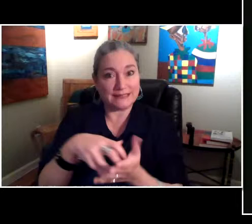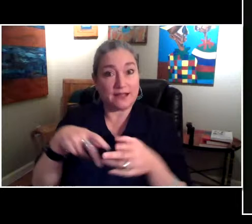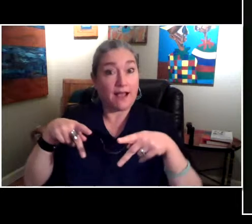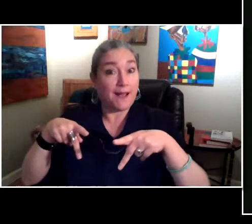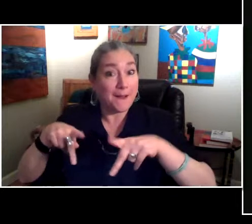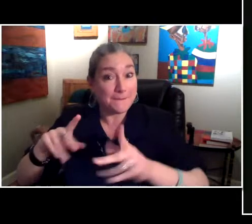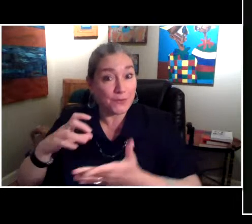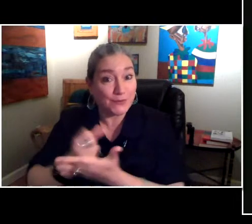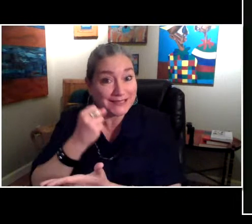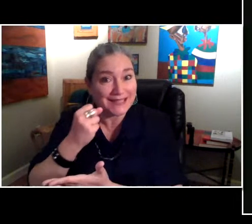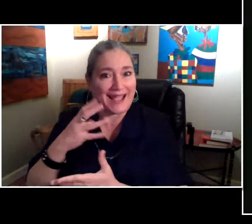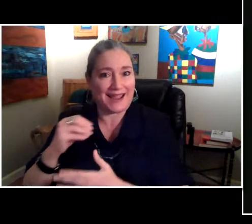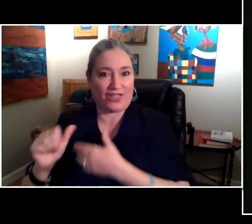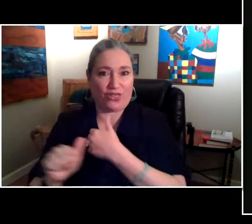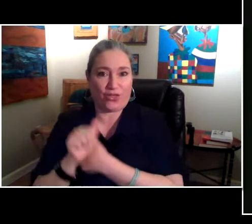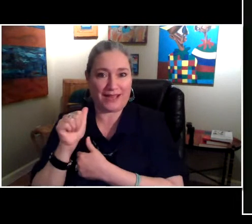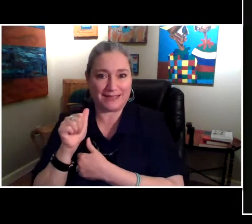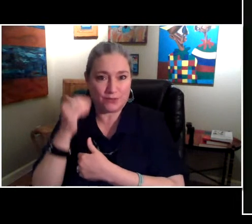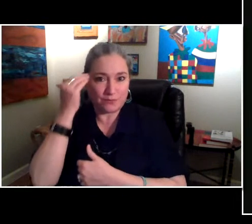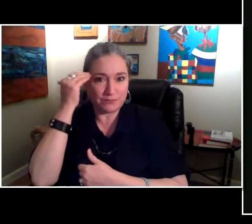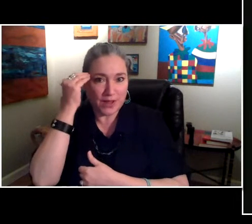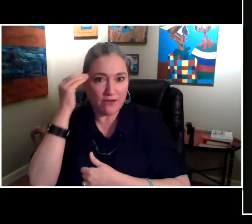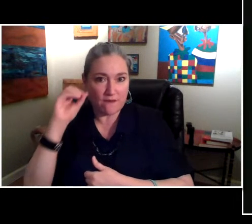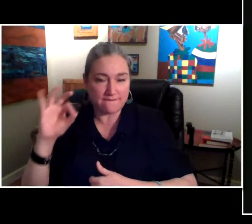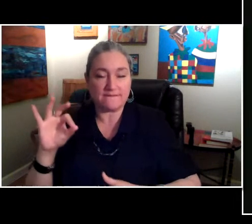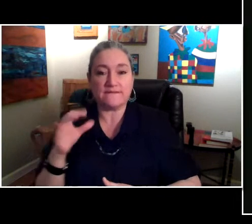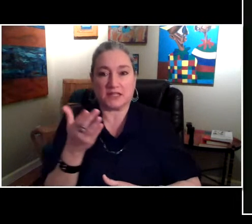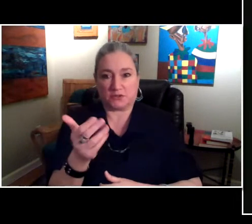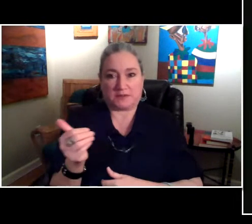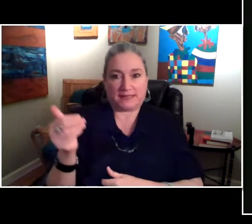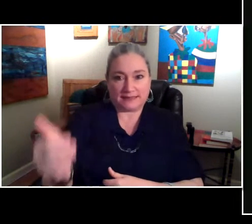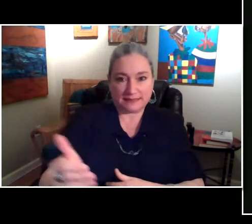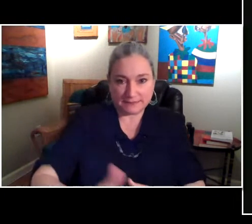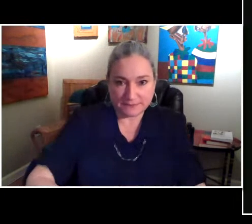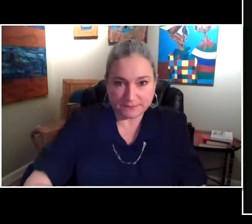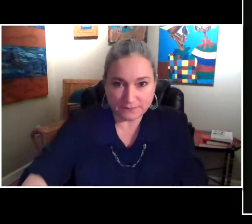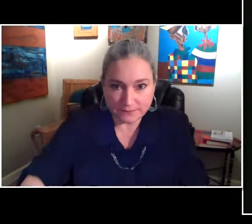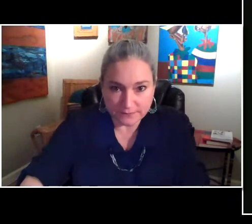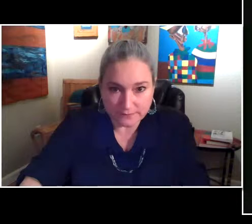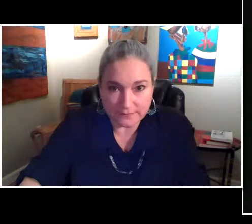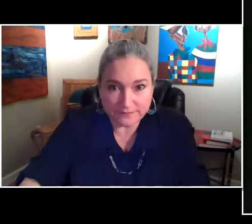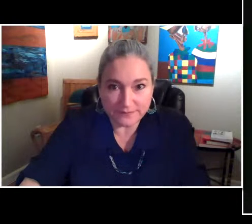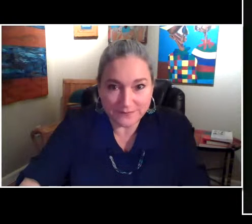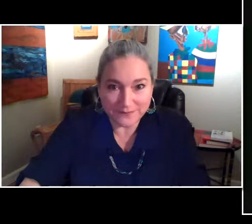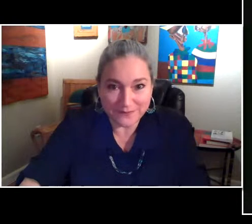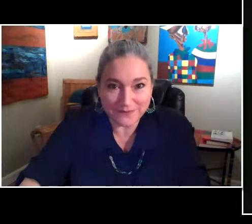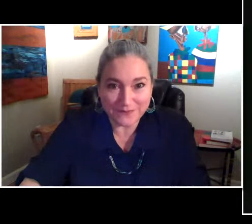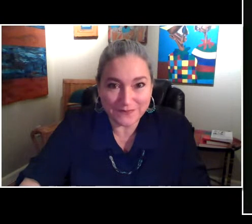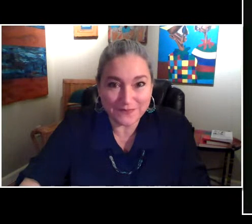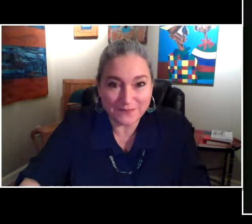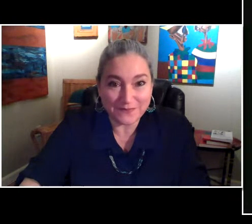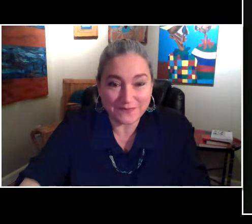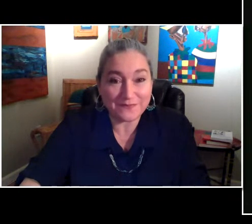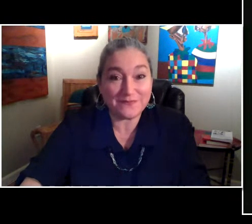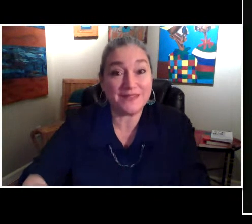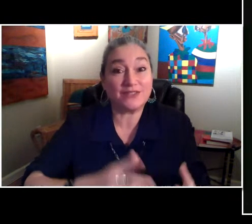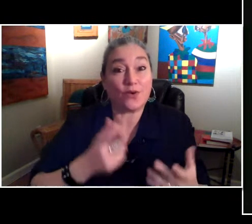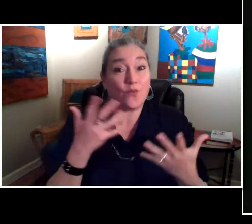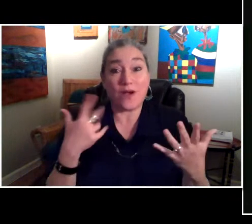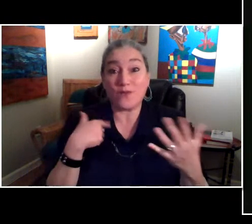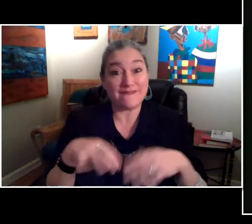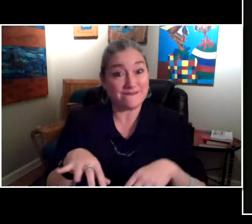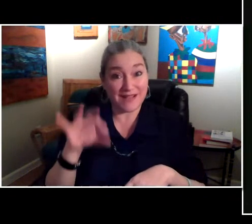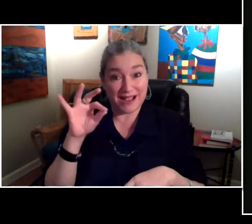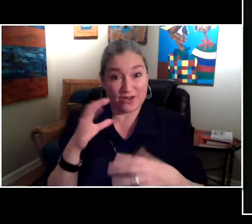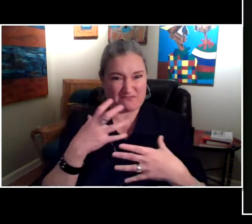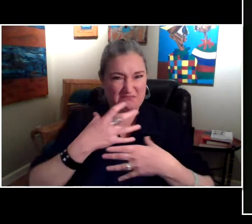three waves by looking at those strengths, weaknesses, opportunities, and threats. We're aware of those so we can then